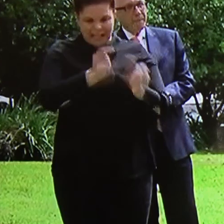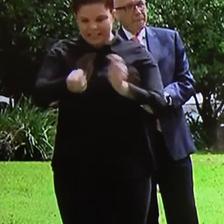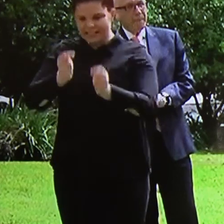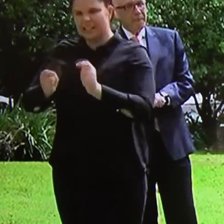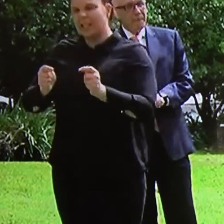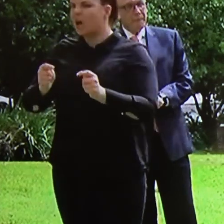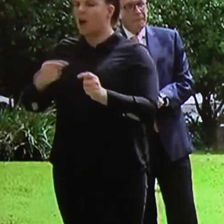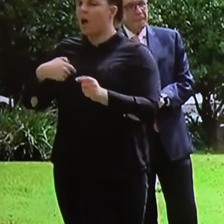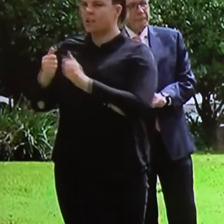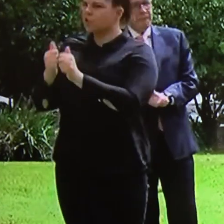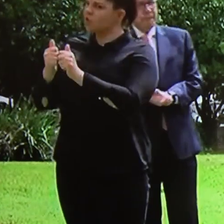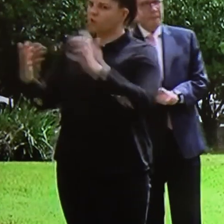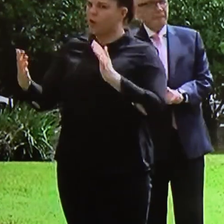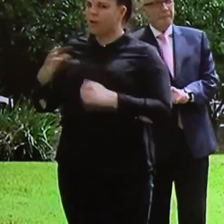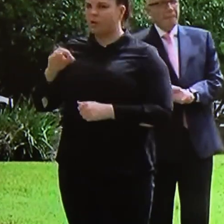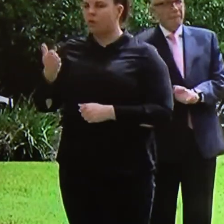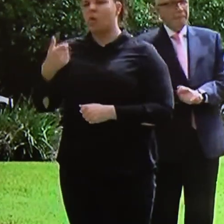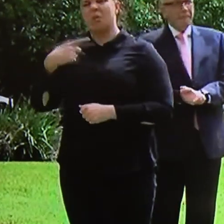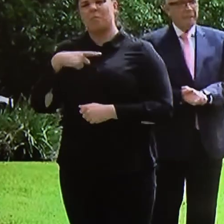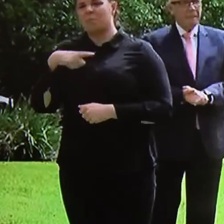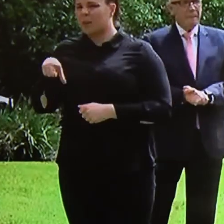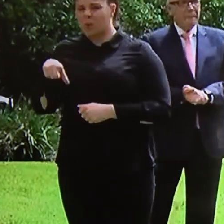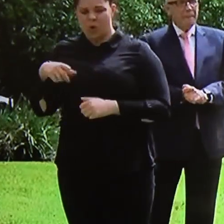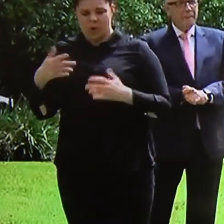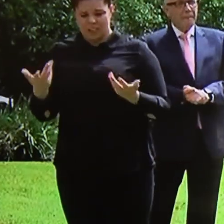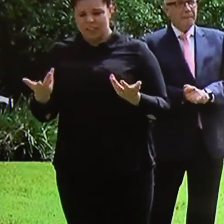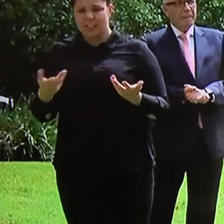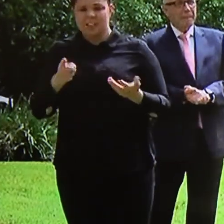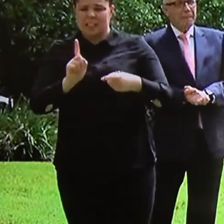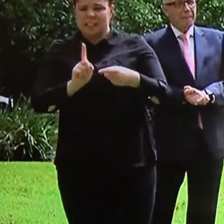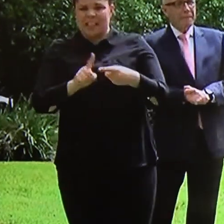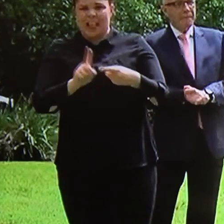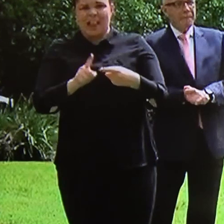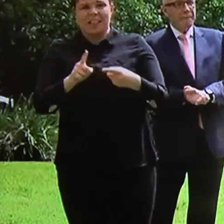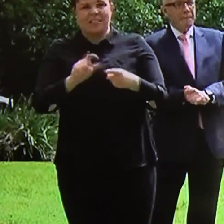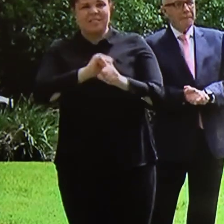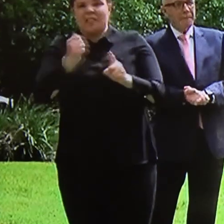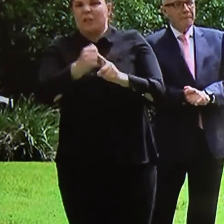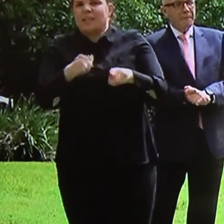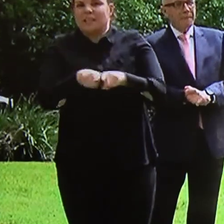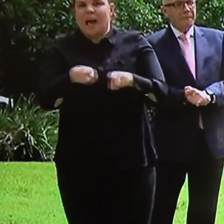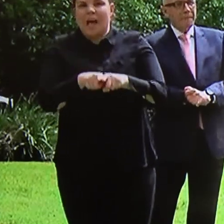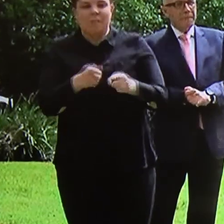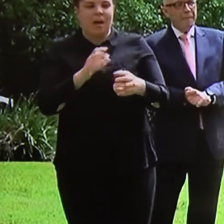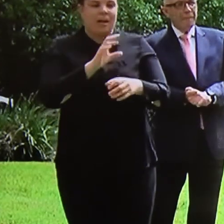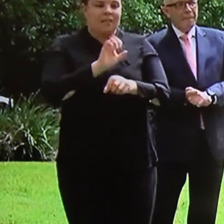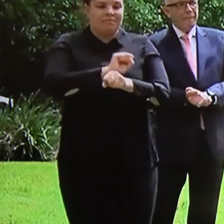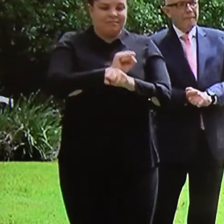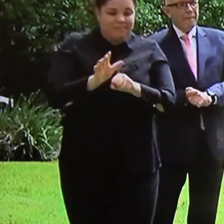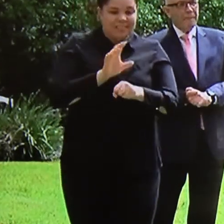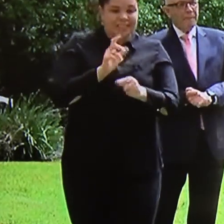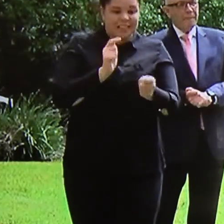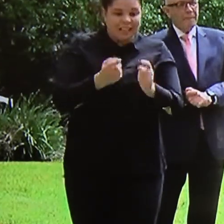of reasons. First of all, it won't change the way that anyone's being managed on the ship or that the way the outbreak's being managed on the ship.